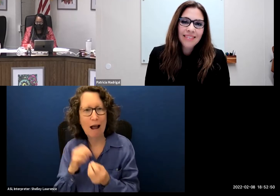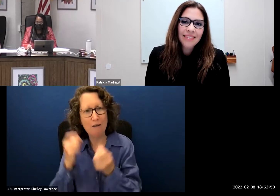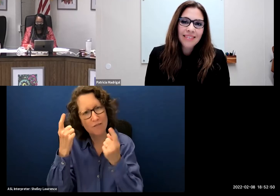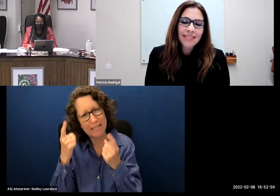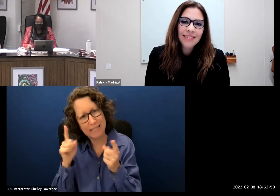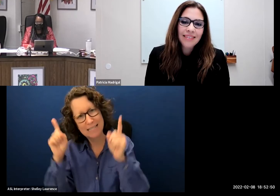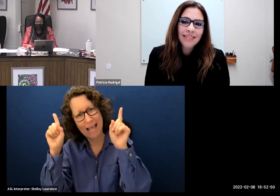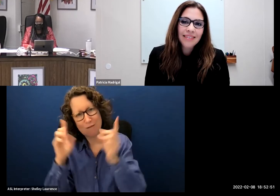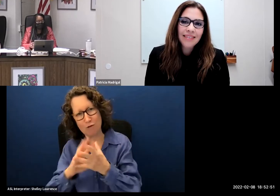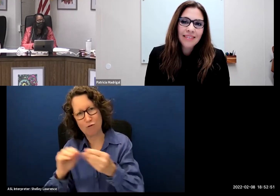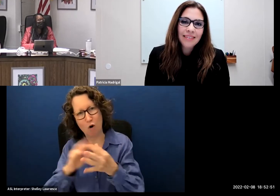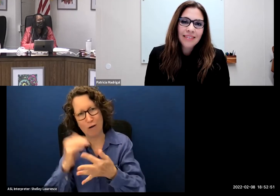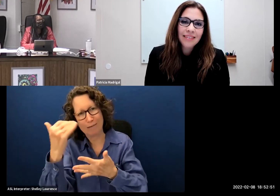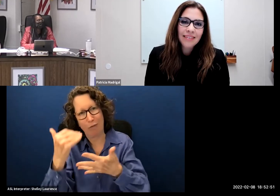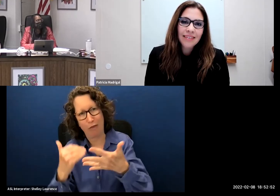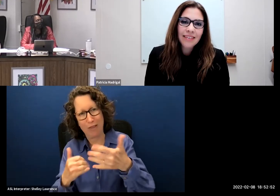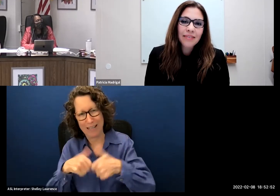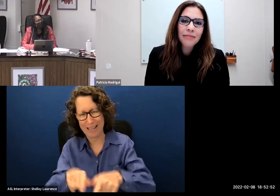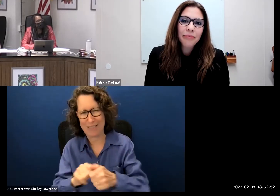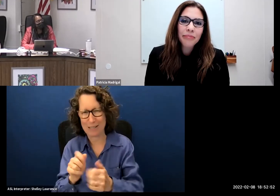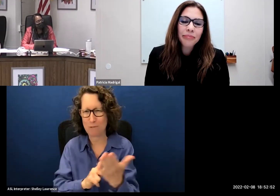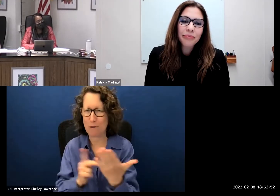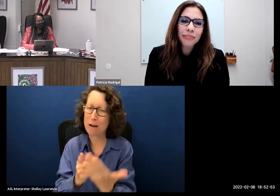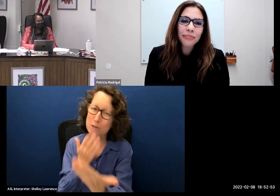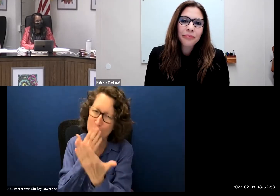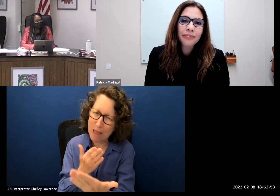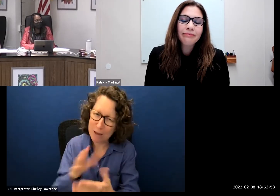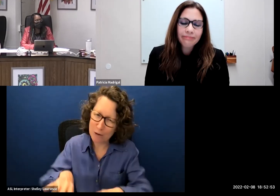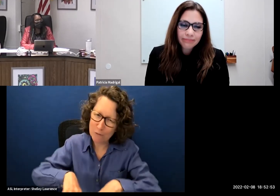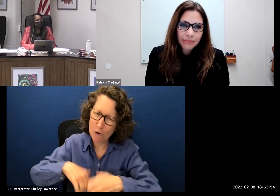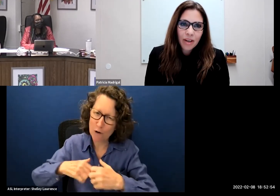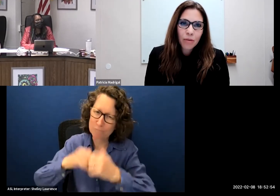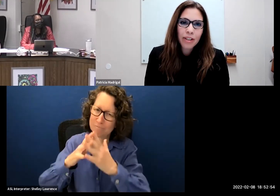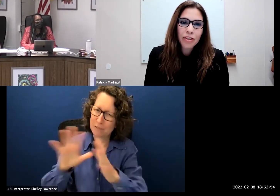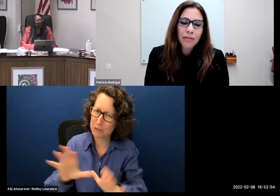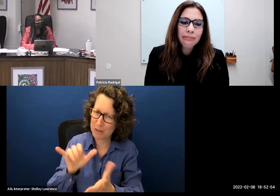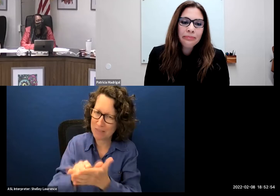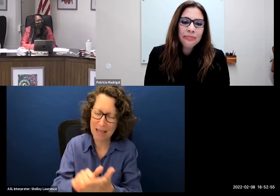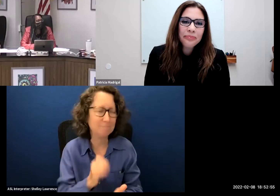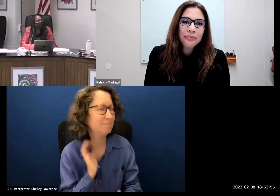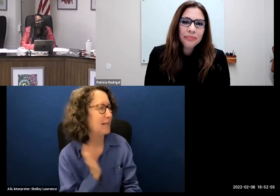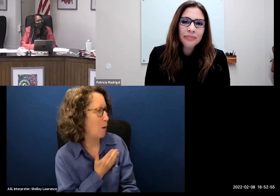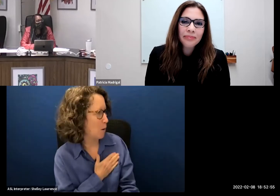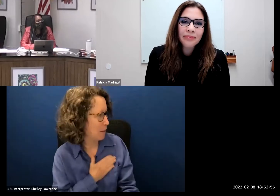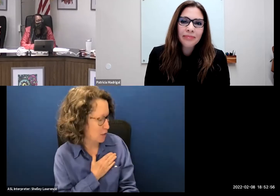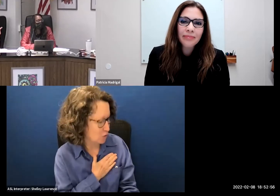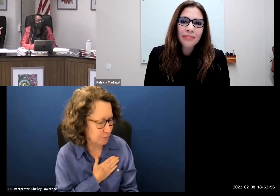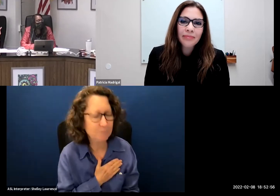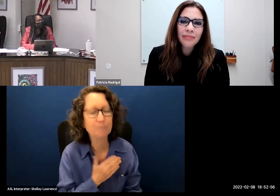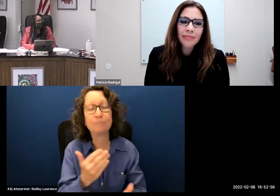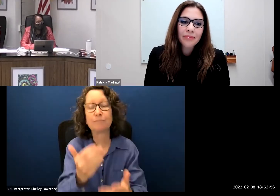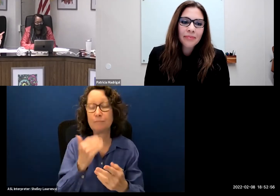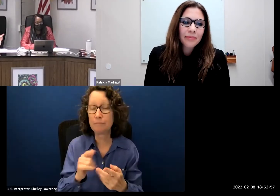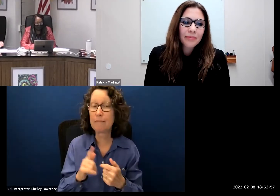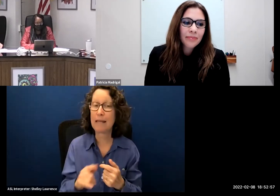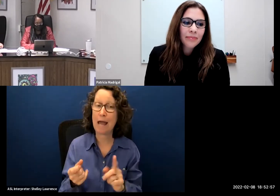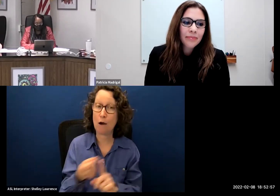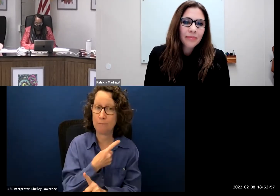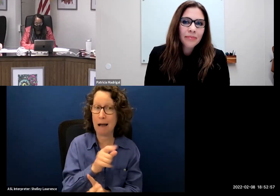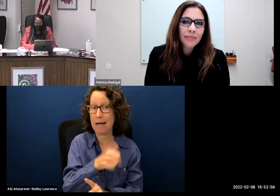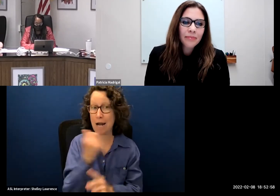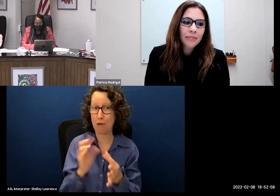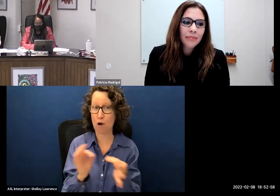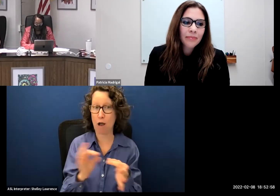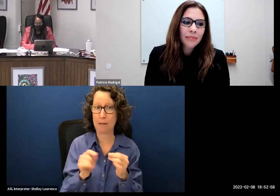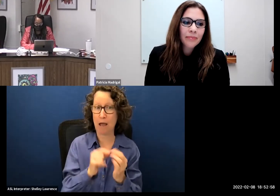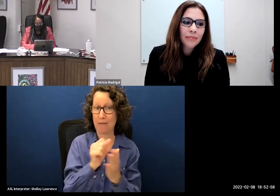success stories in this program. So thank you for doing that. Our pleasure. And then I have a comment about another item